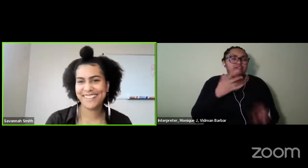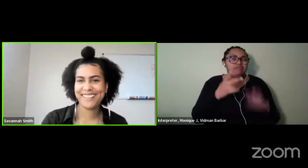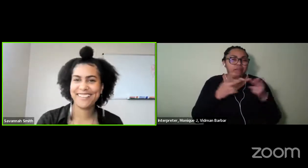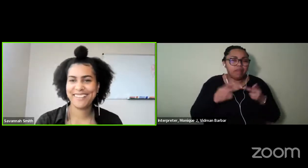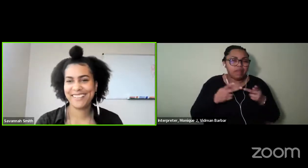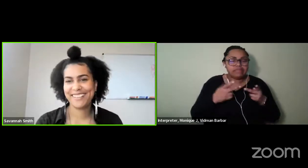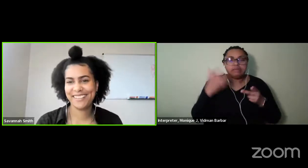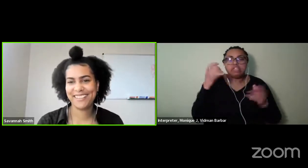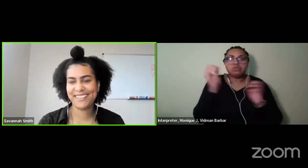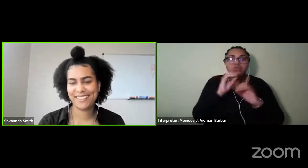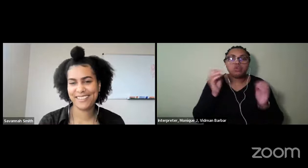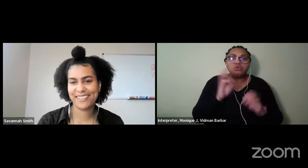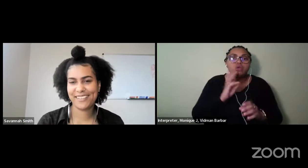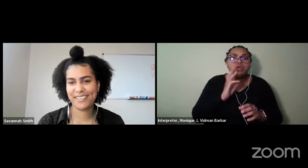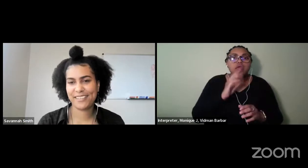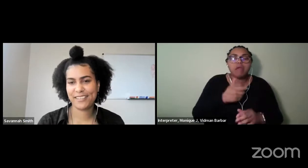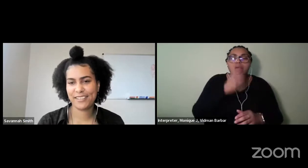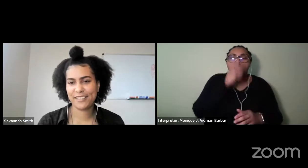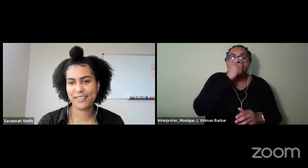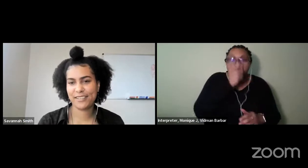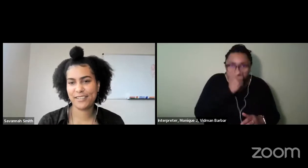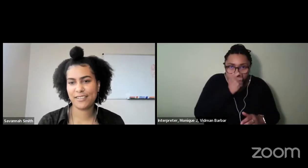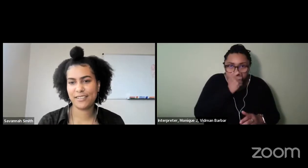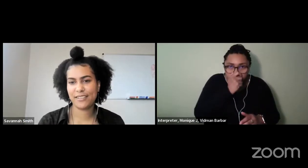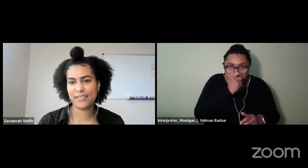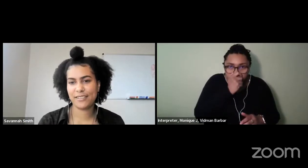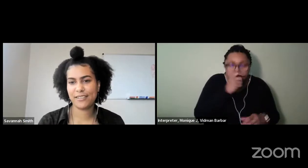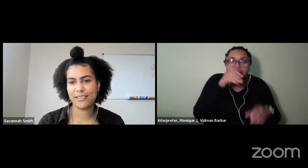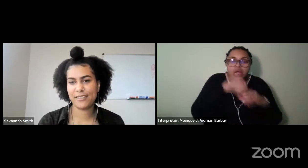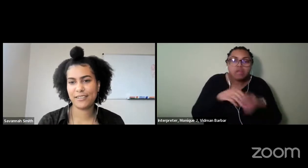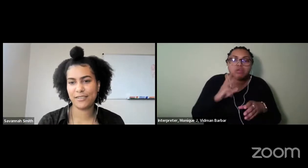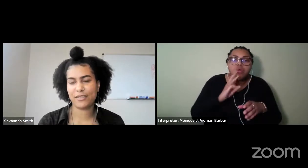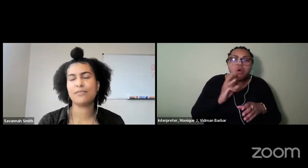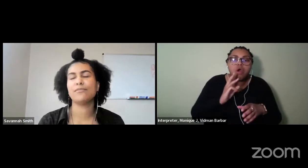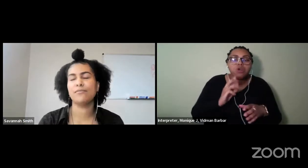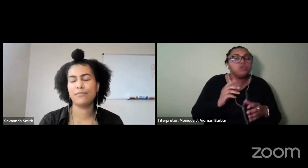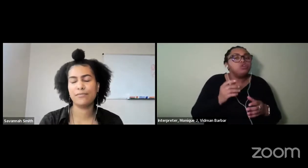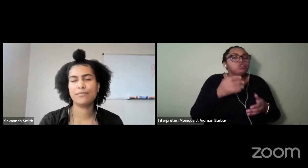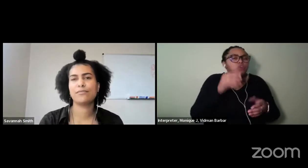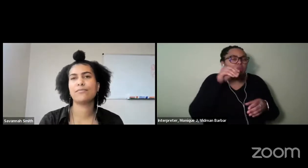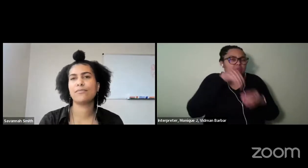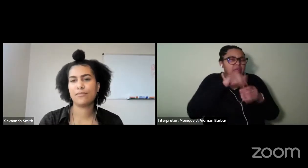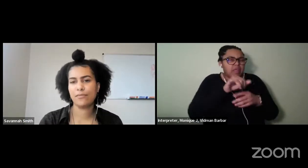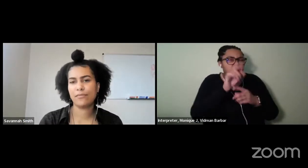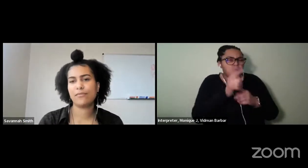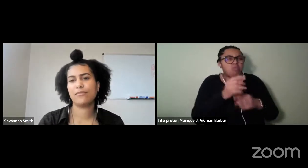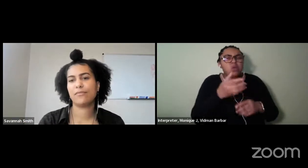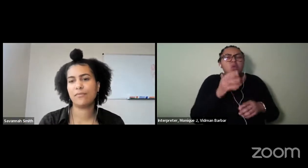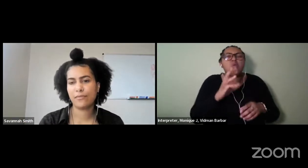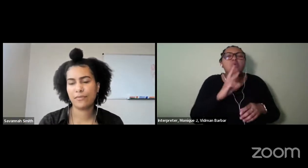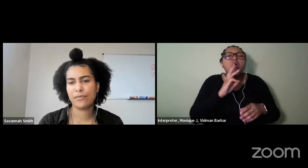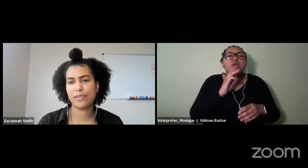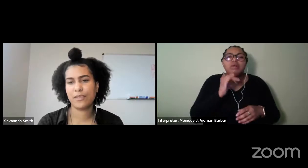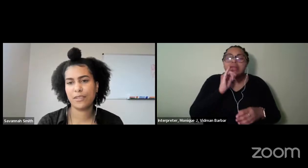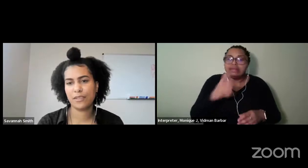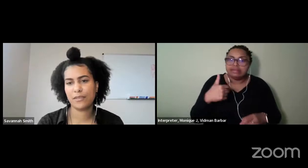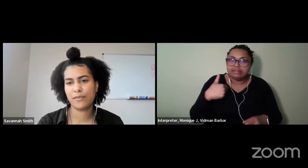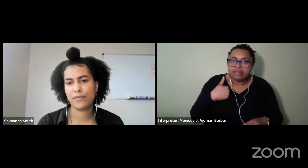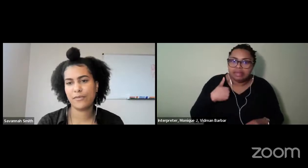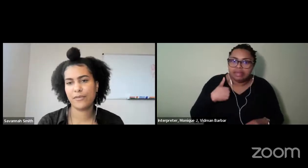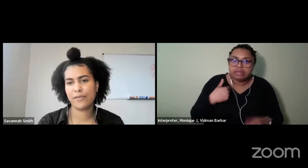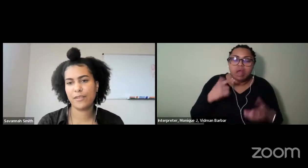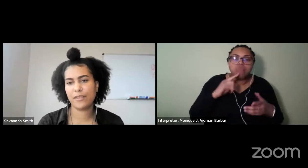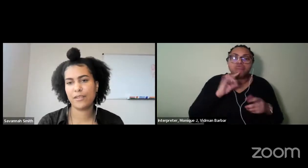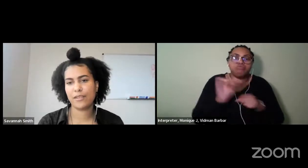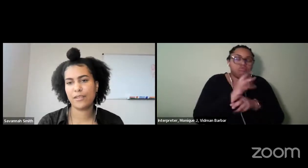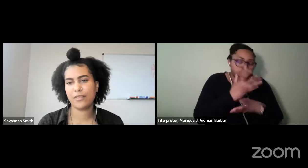And so maybe in that moment, like water is me, you know, it's like it's all I know. Like I'm just like encapsulated